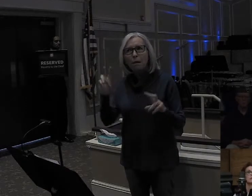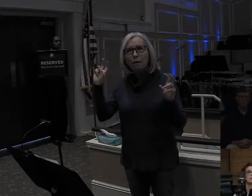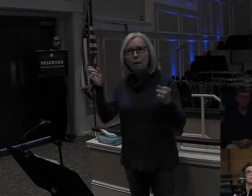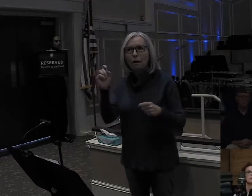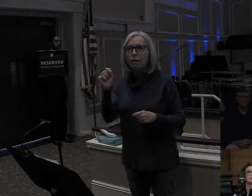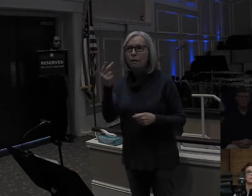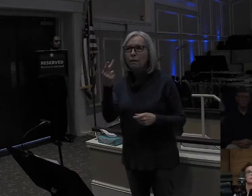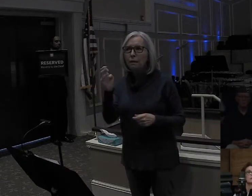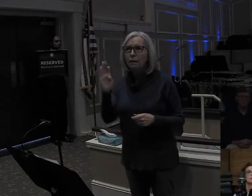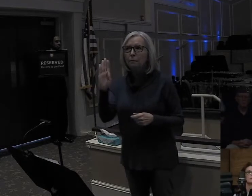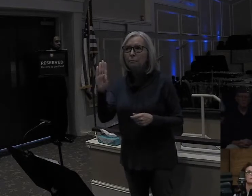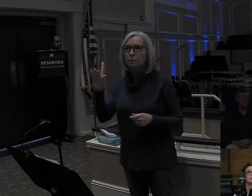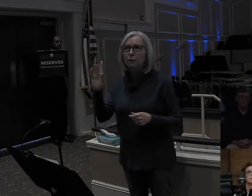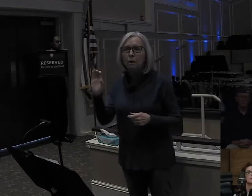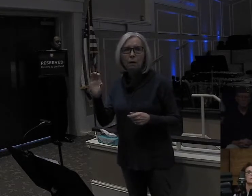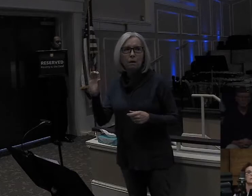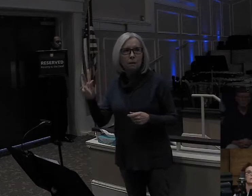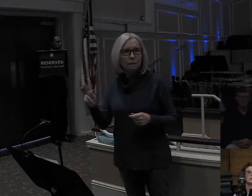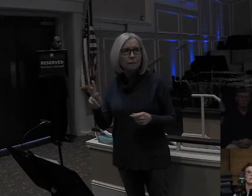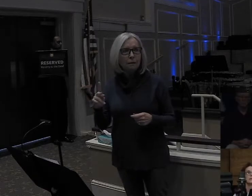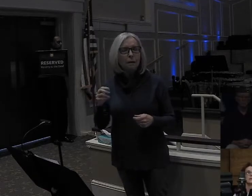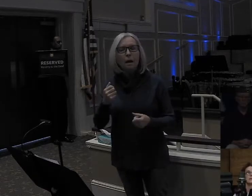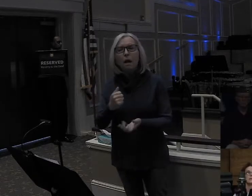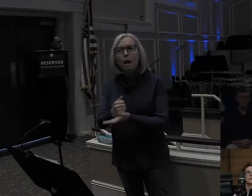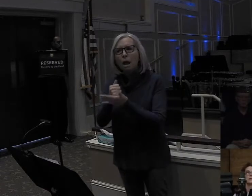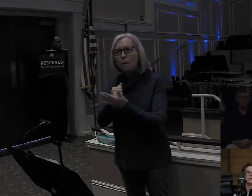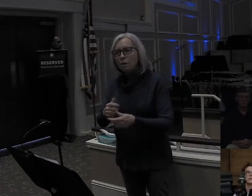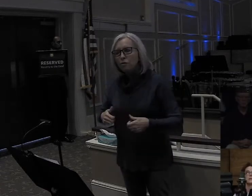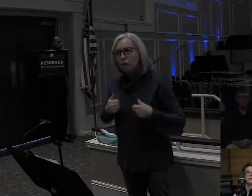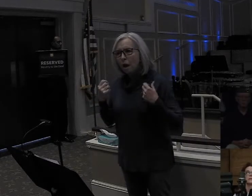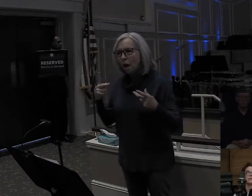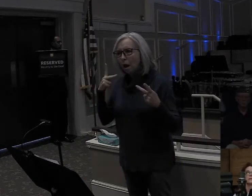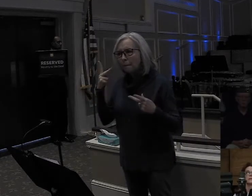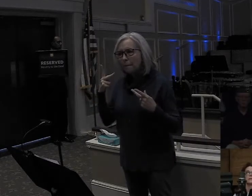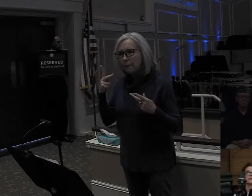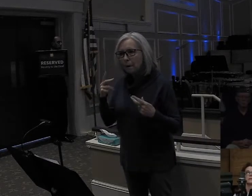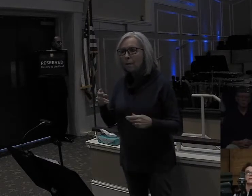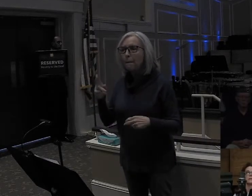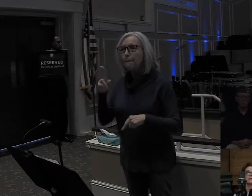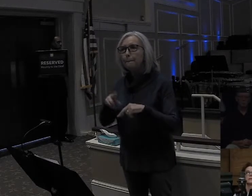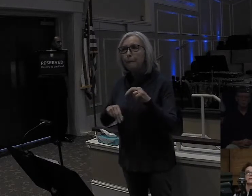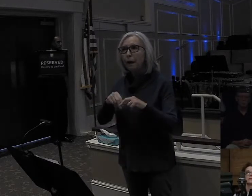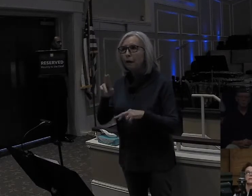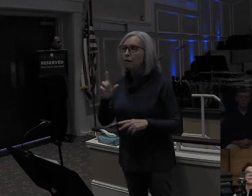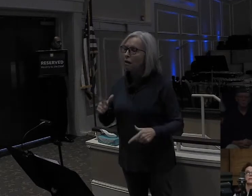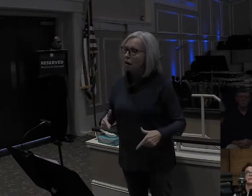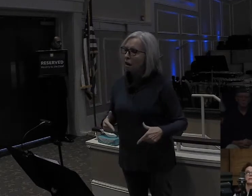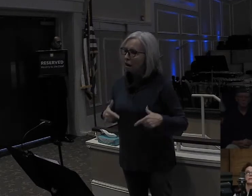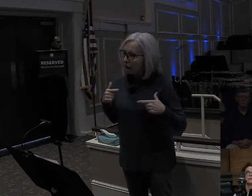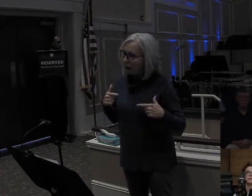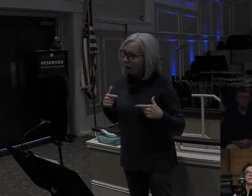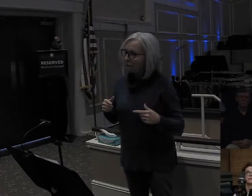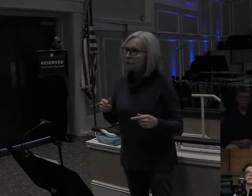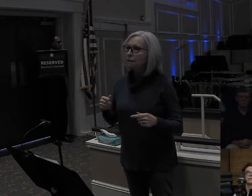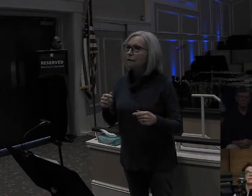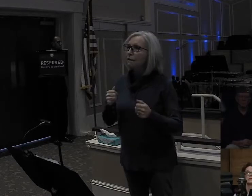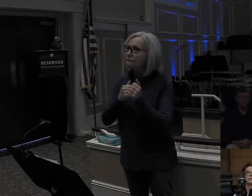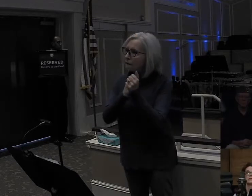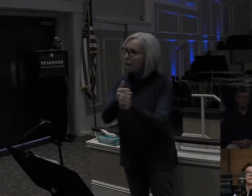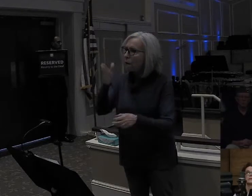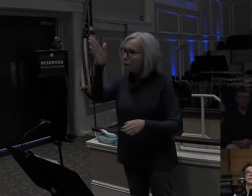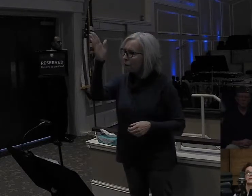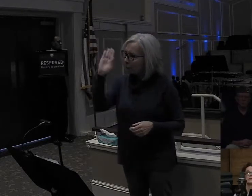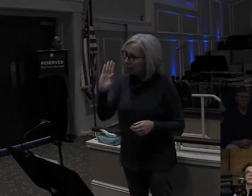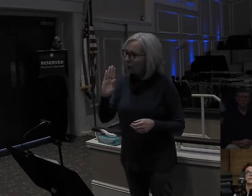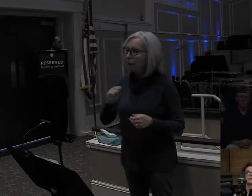our vision, like I said, is to help young adults build their life on what counts. We believe that by following God, that young adults can be